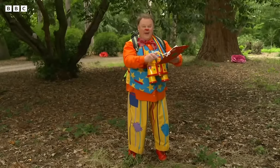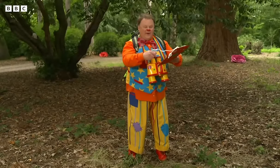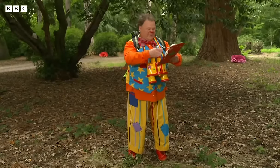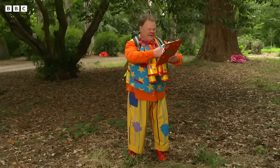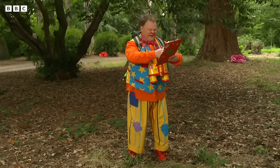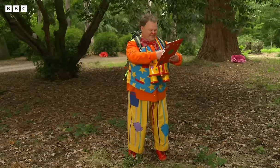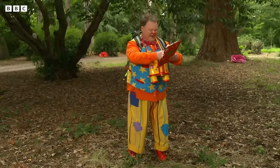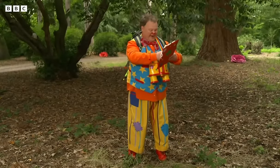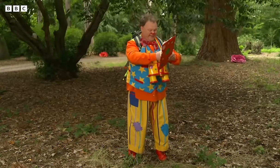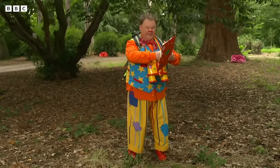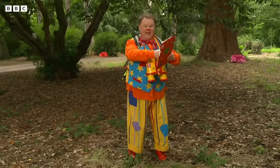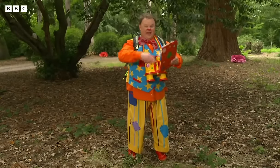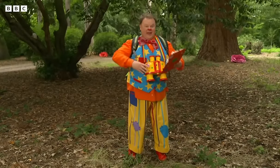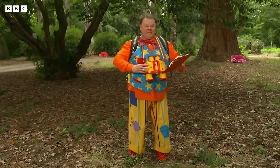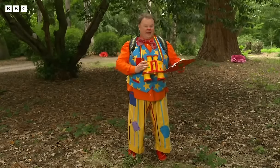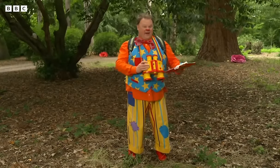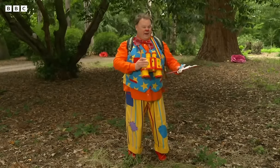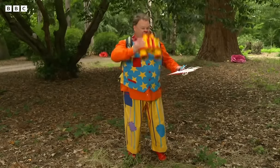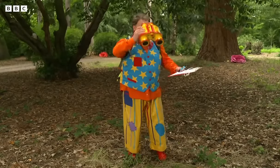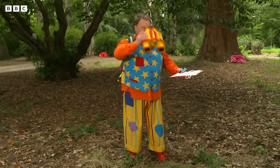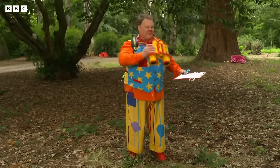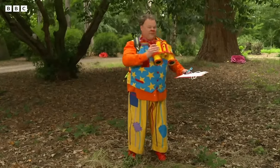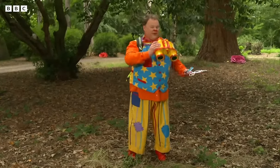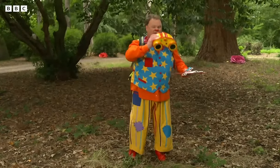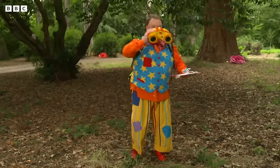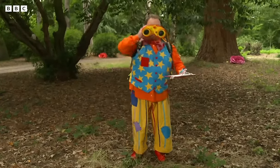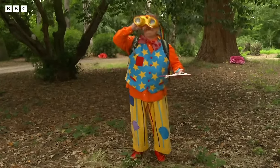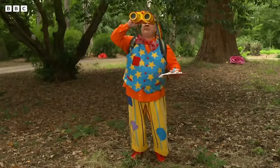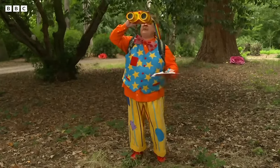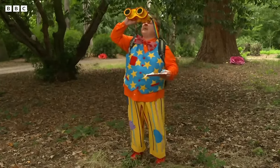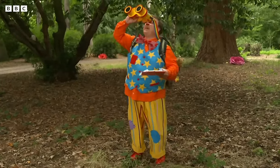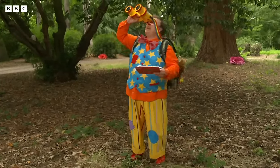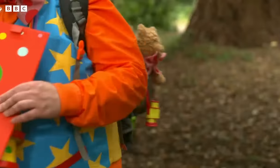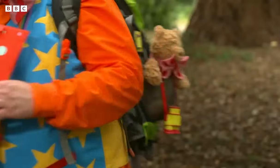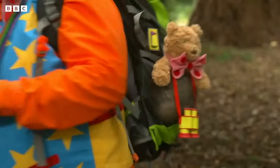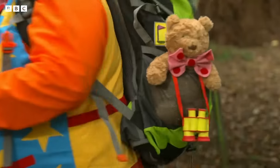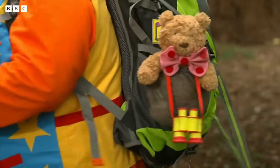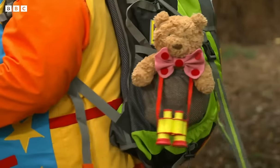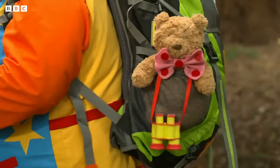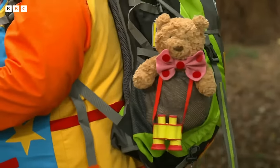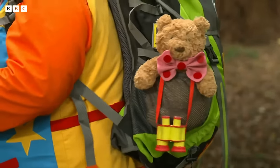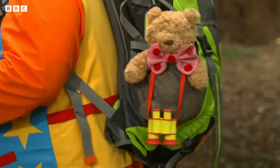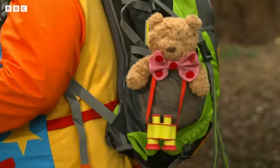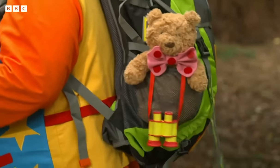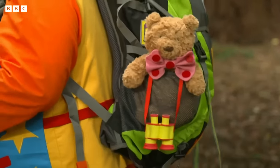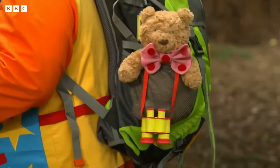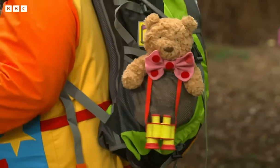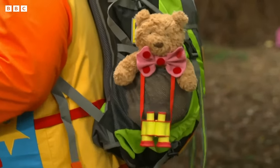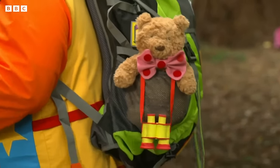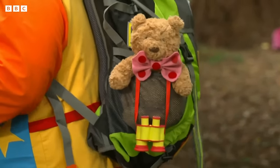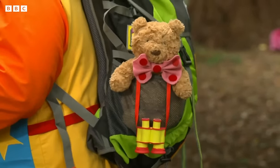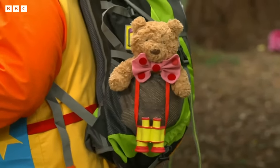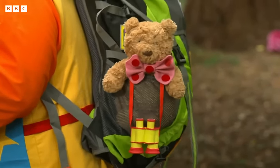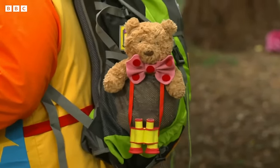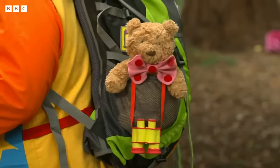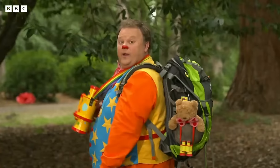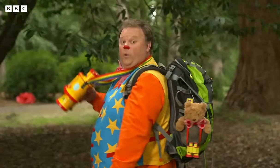know! Right, here we go, back to the binoculars. What's that, Tumble Ted? You think you see something?